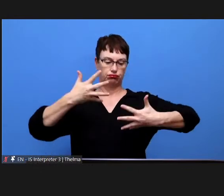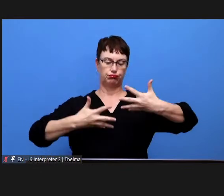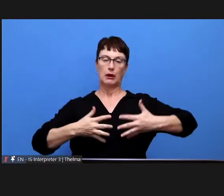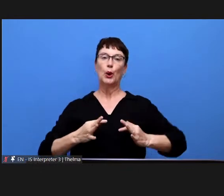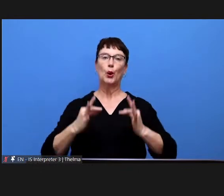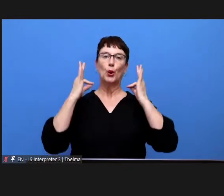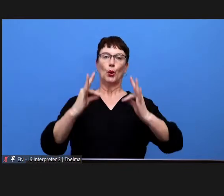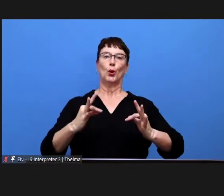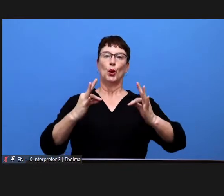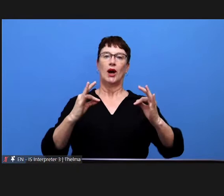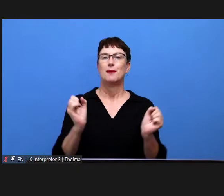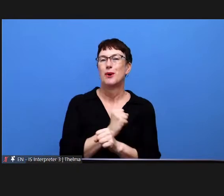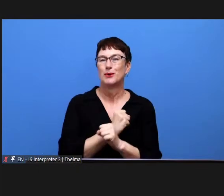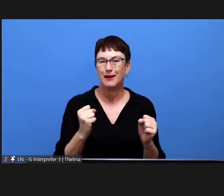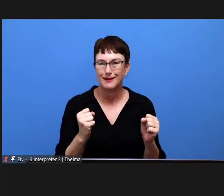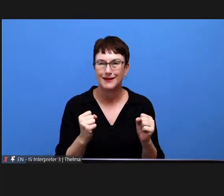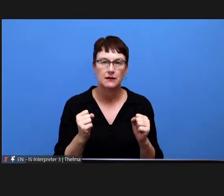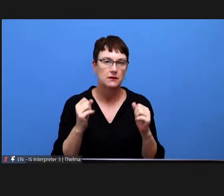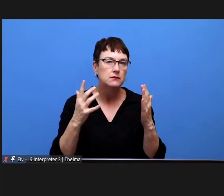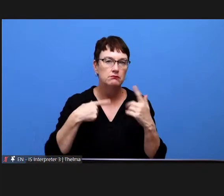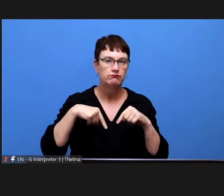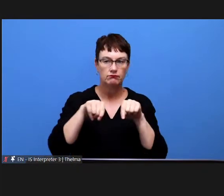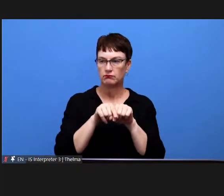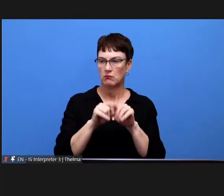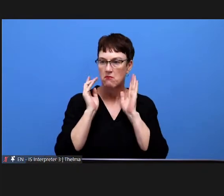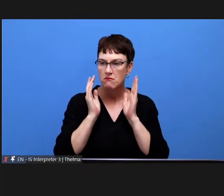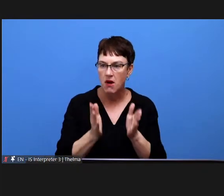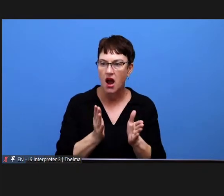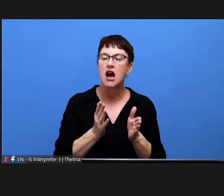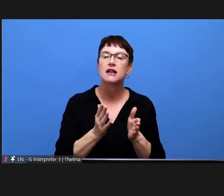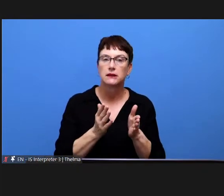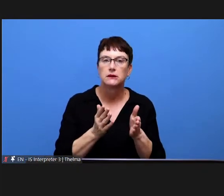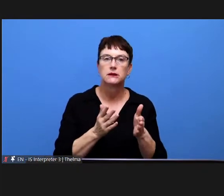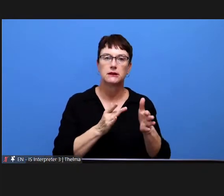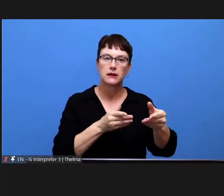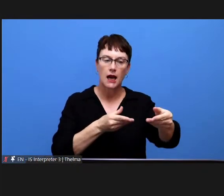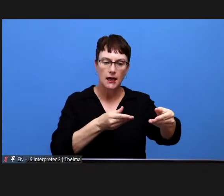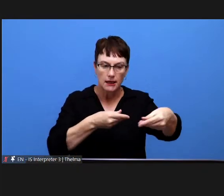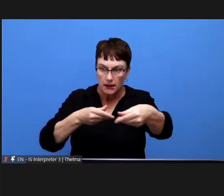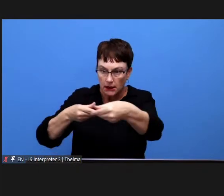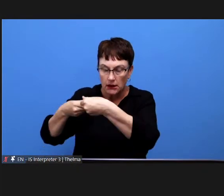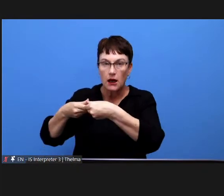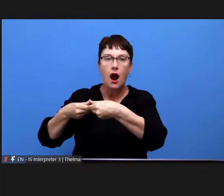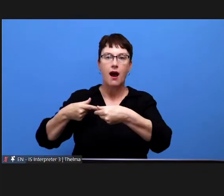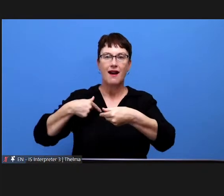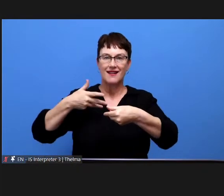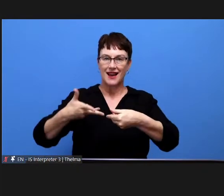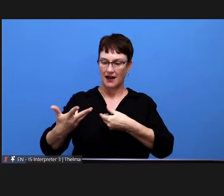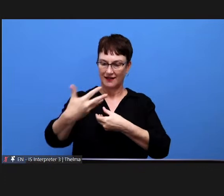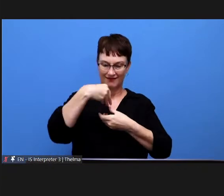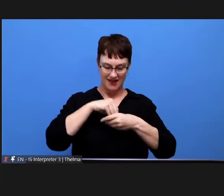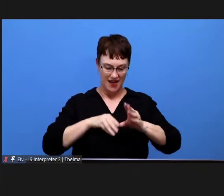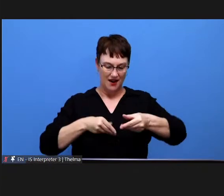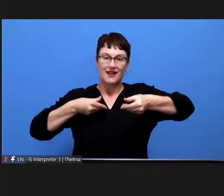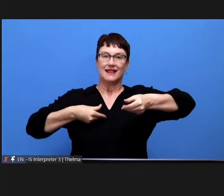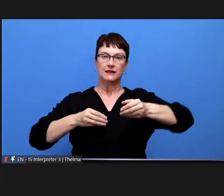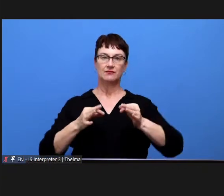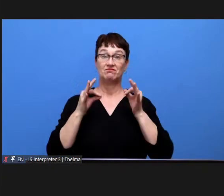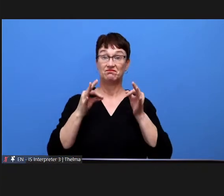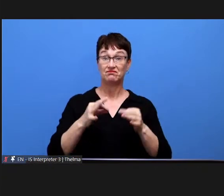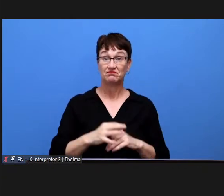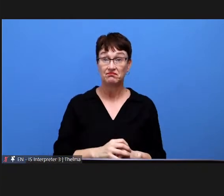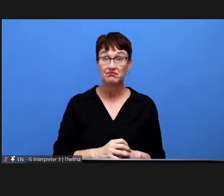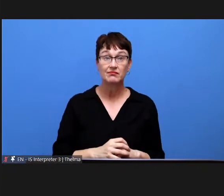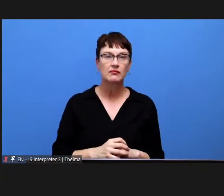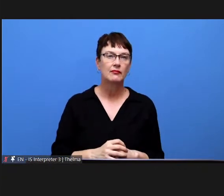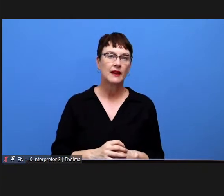we need to make sure we can share information, we can share data from national to local? We know that we have the national statistical